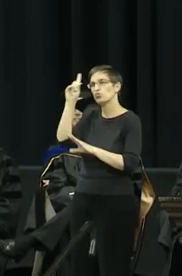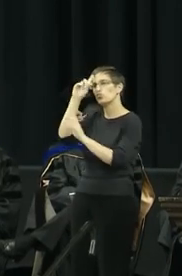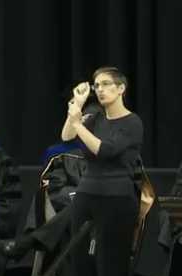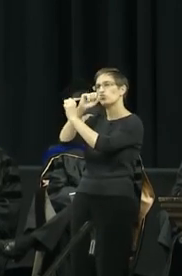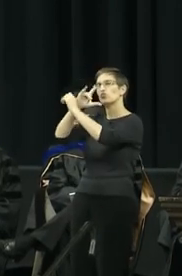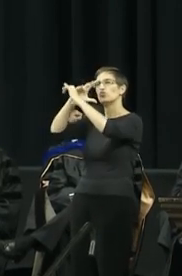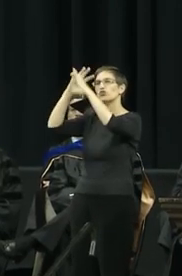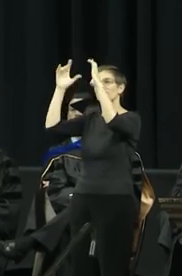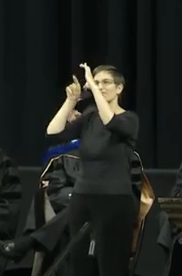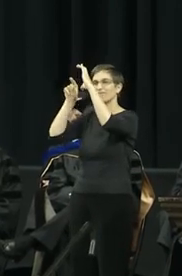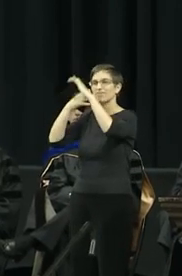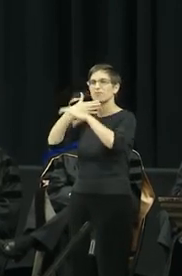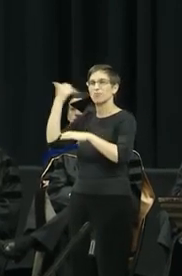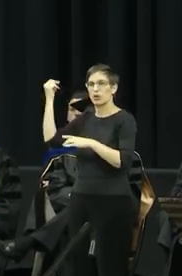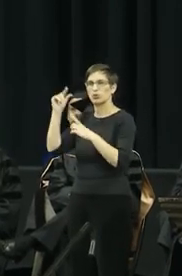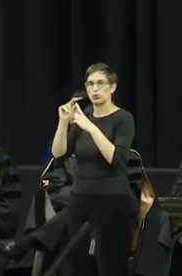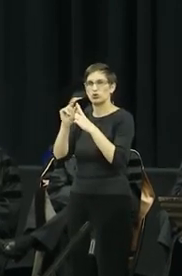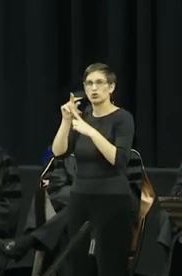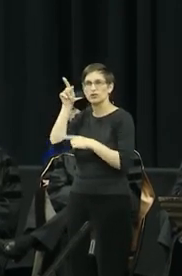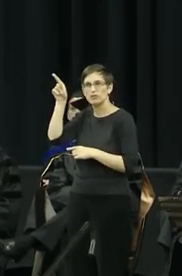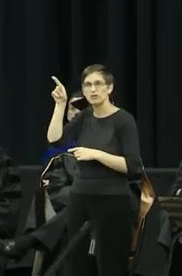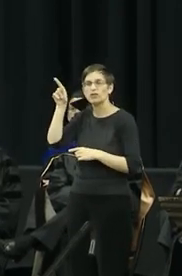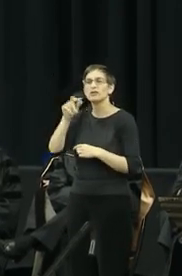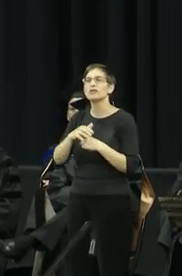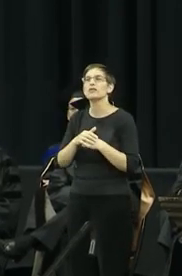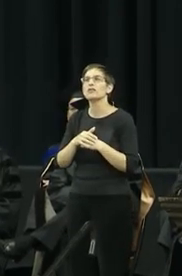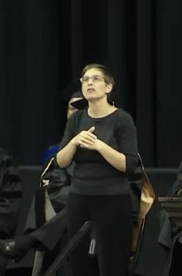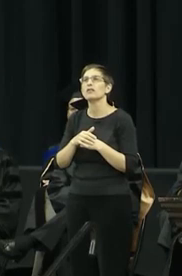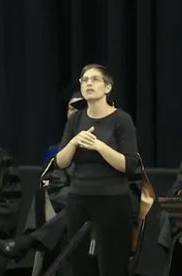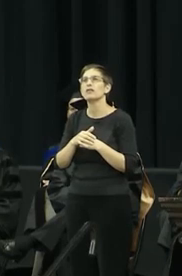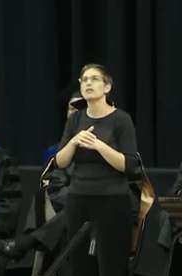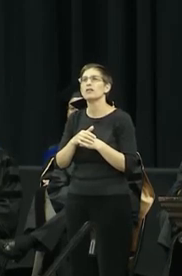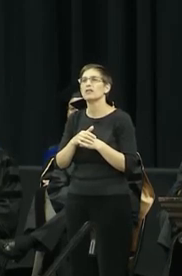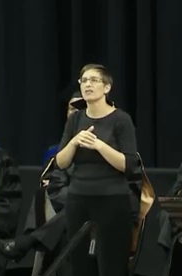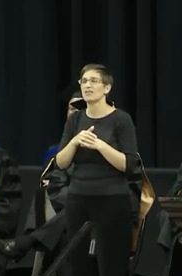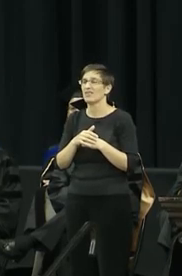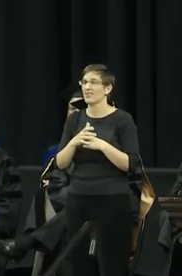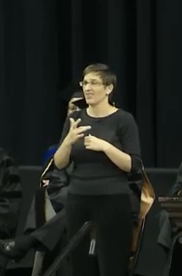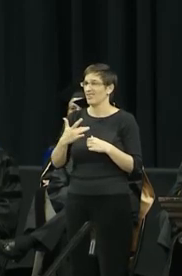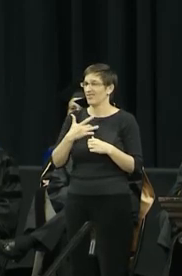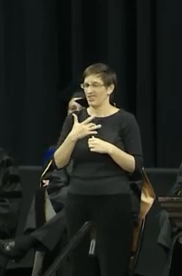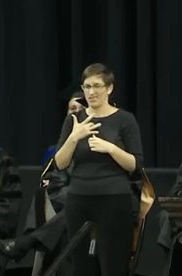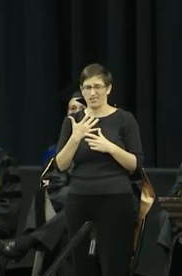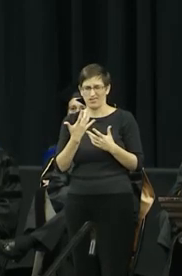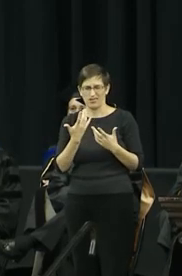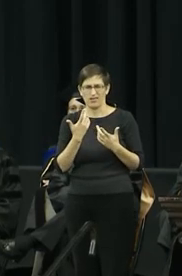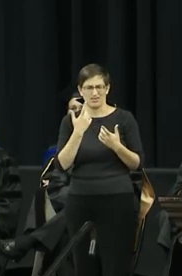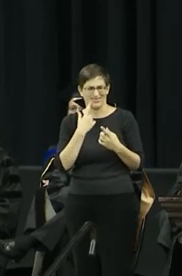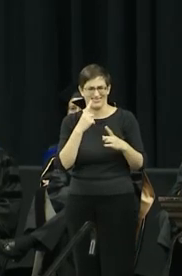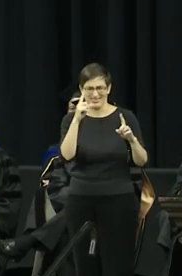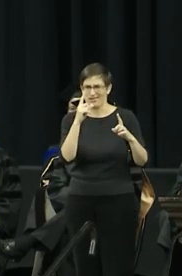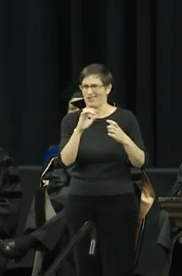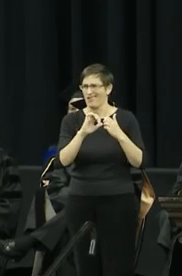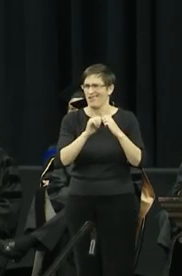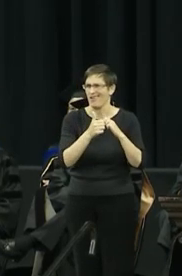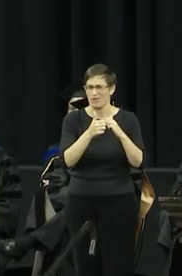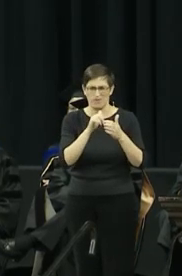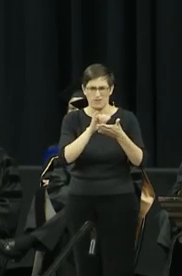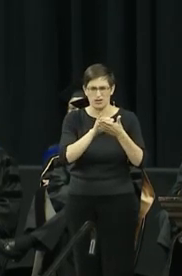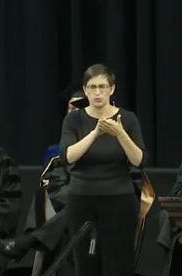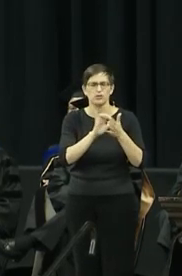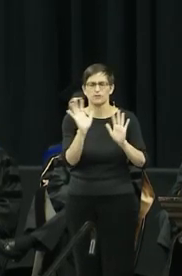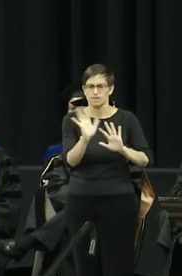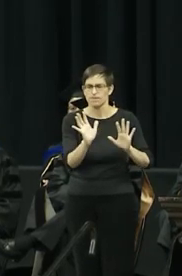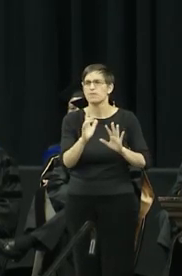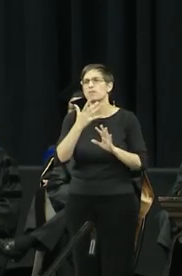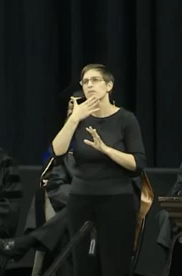with you instead. Dream. Rather than the rough and tough road to the unmeasurable and ambiguous success, hold on